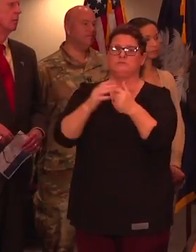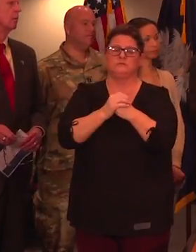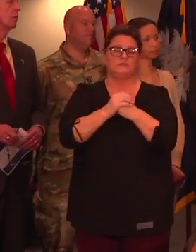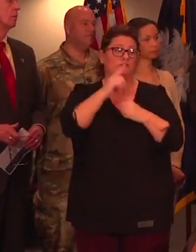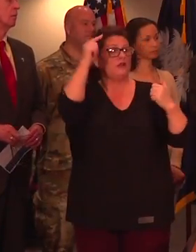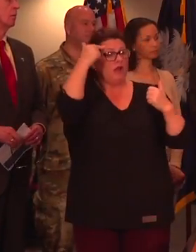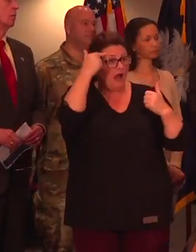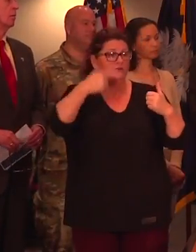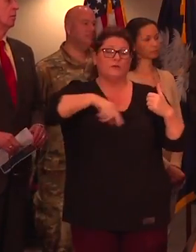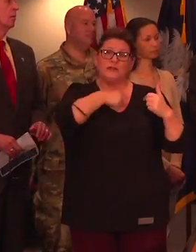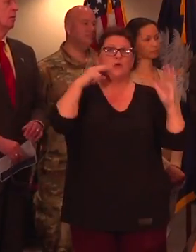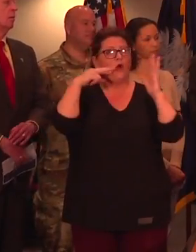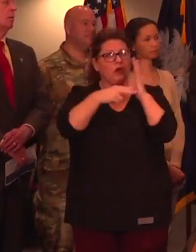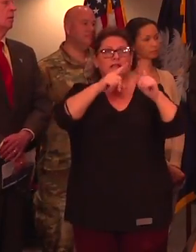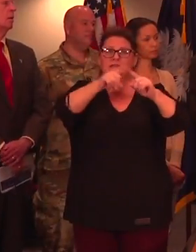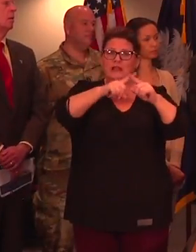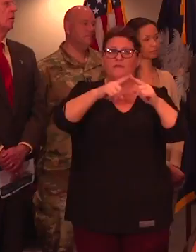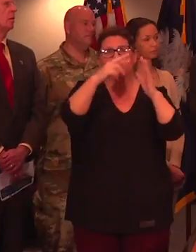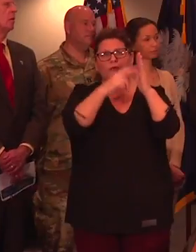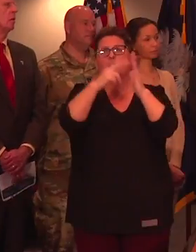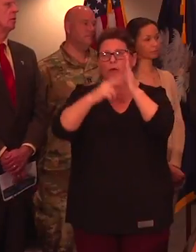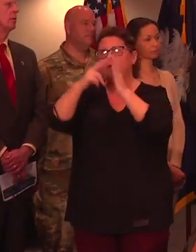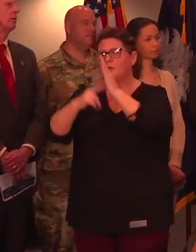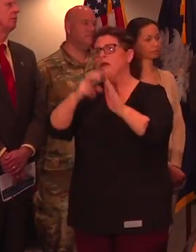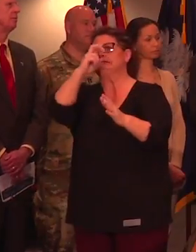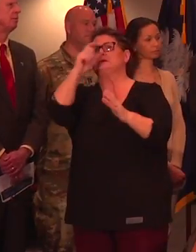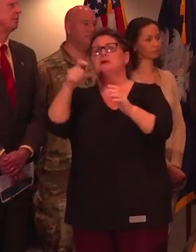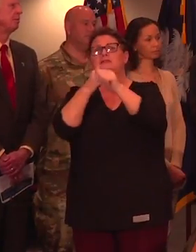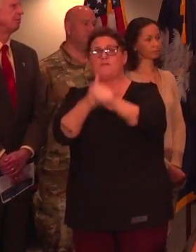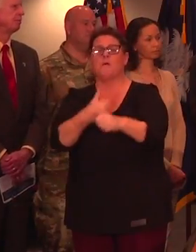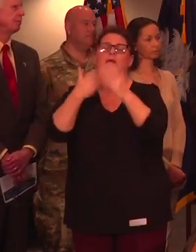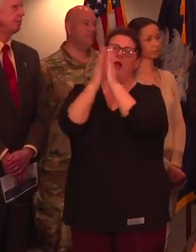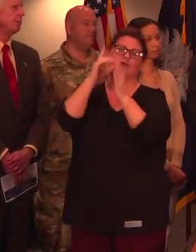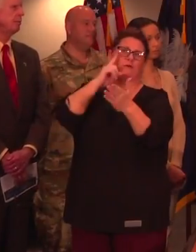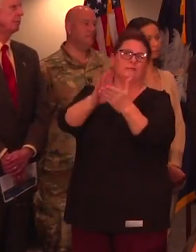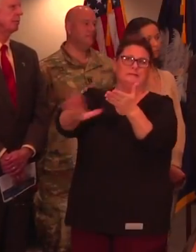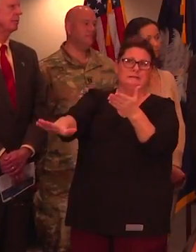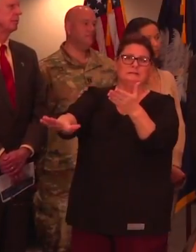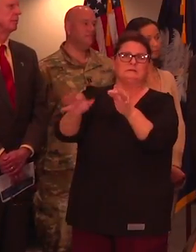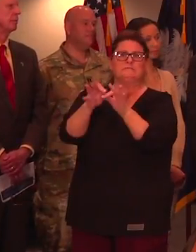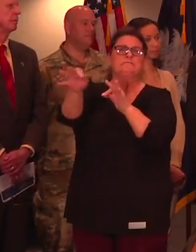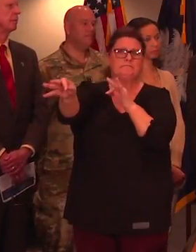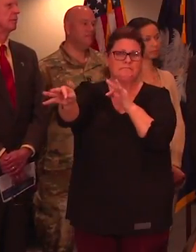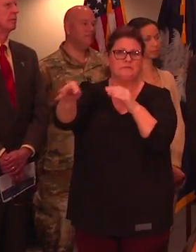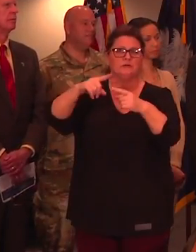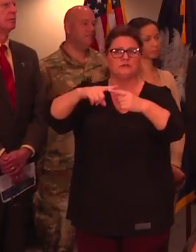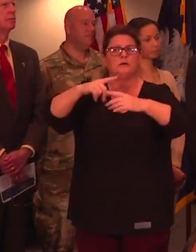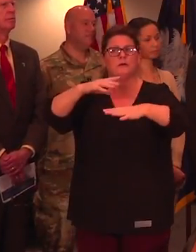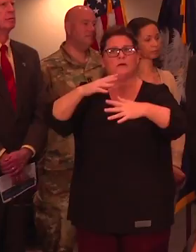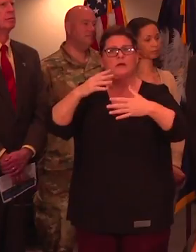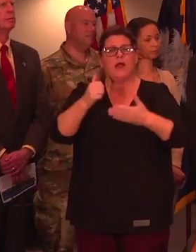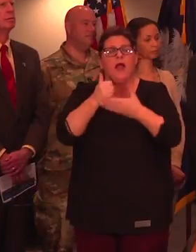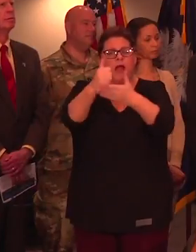and we will be asking for relief of those that we need to use to meet the needs of this pandemic and